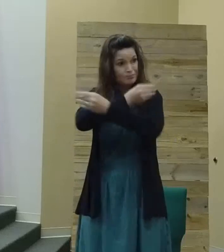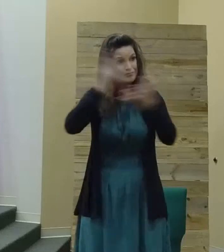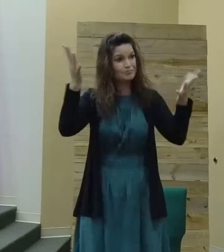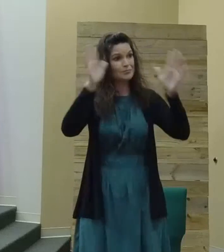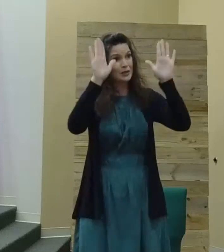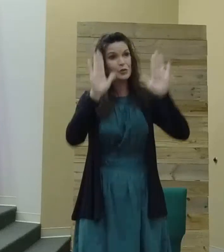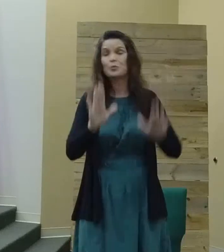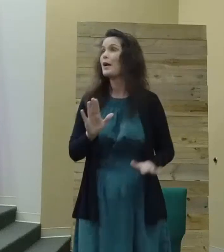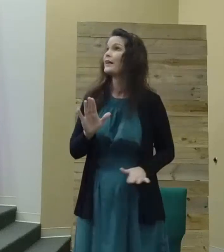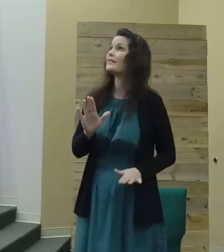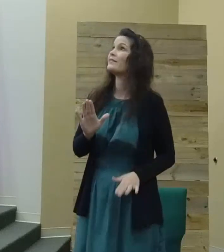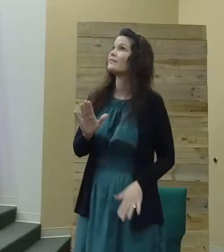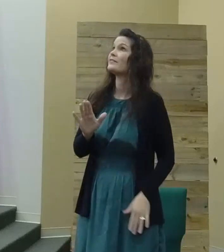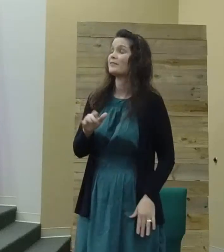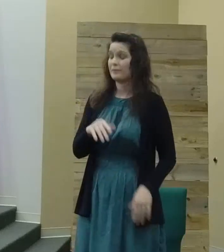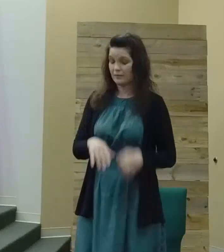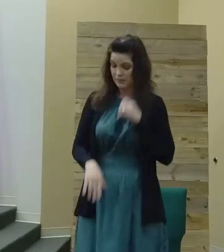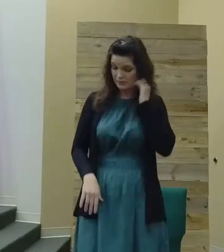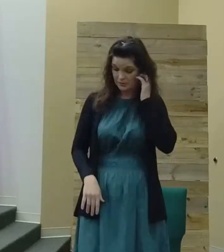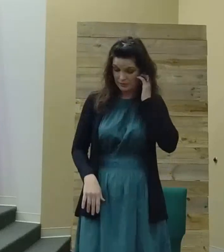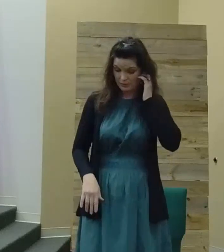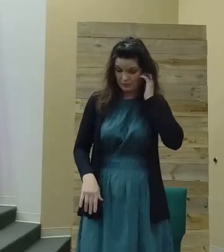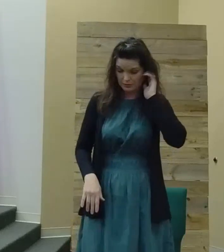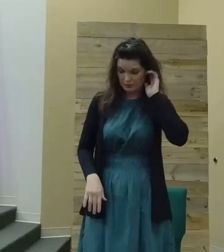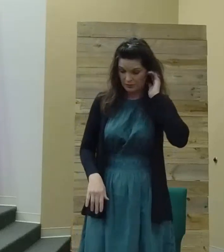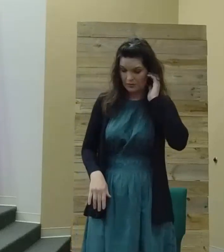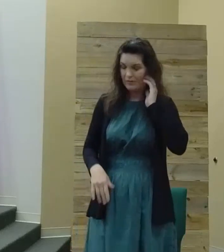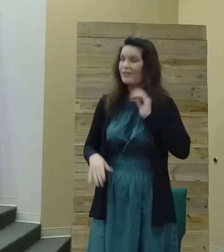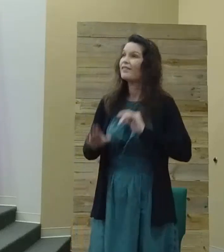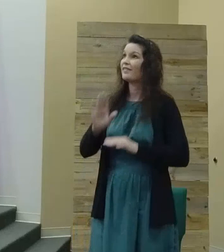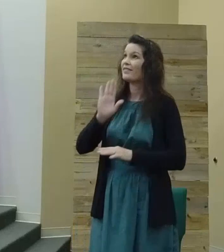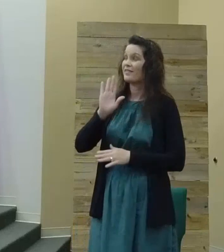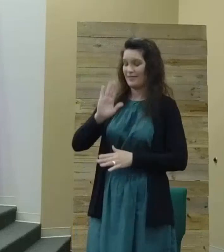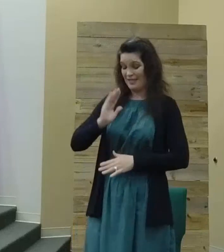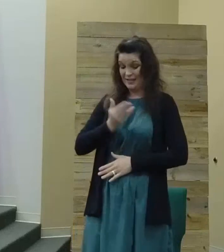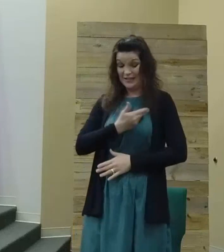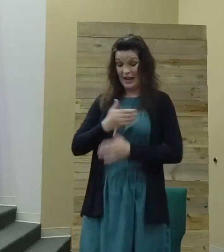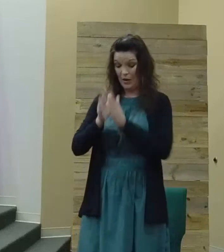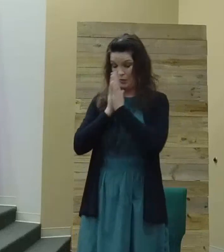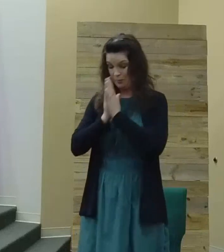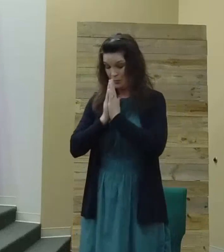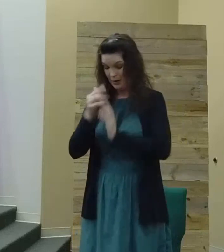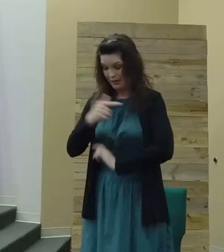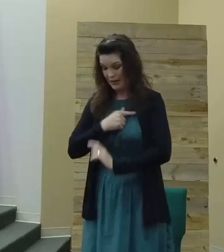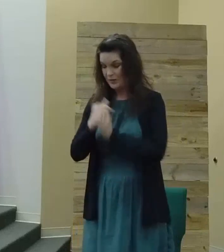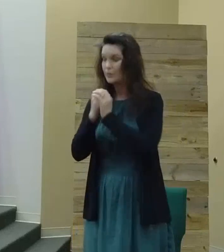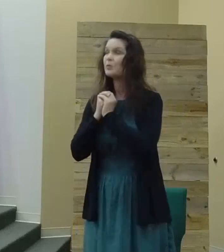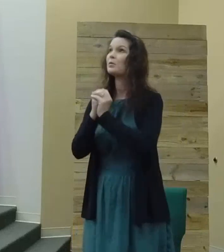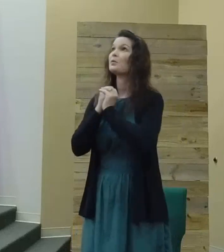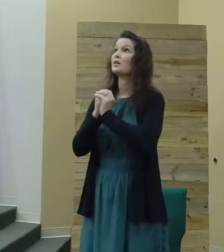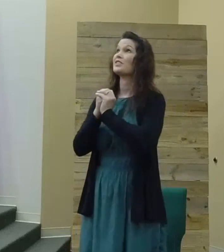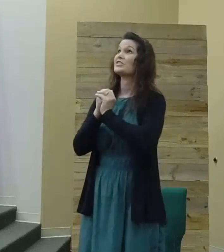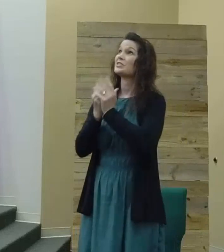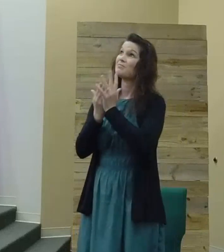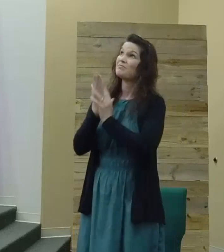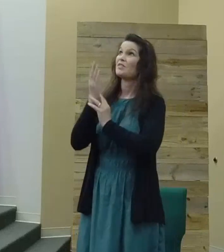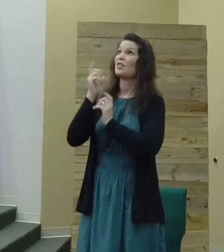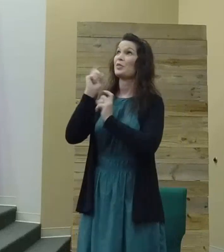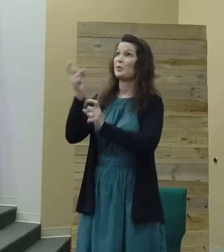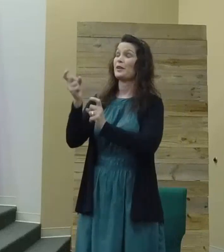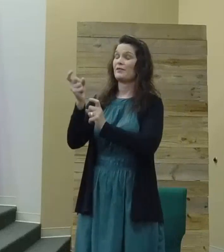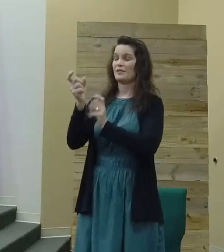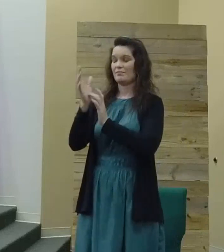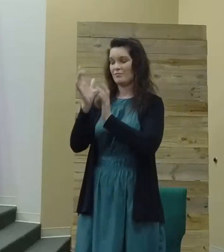made great throughout the world. That is our prayer this morning, God, as we worship you through our